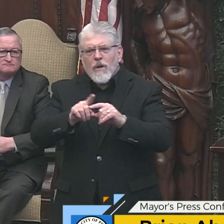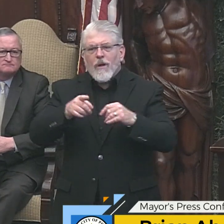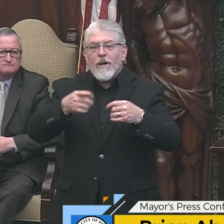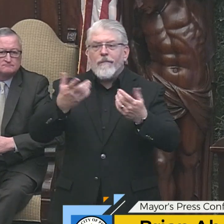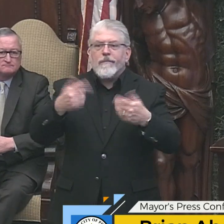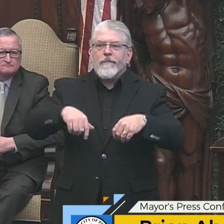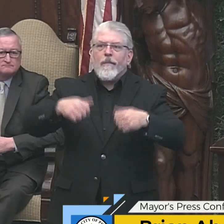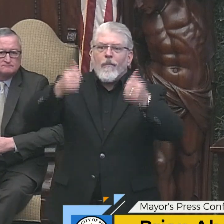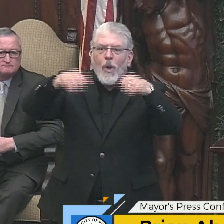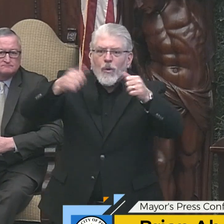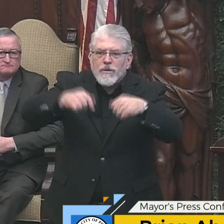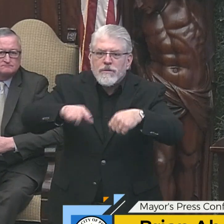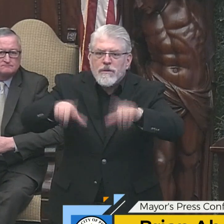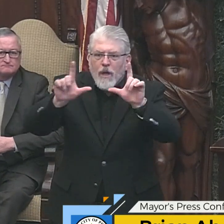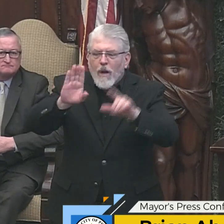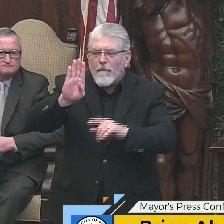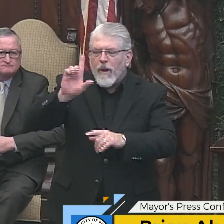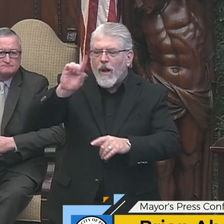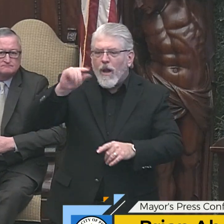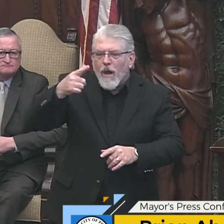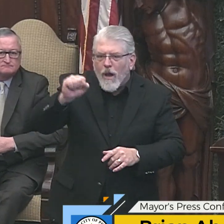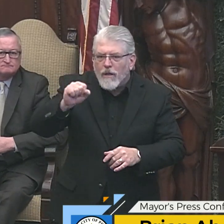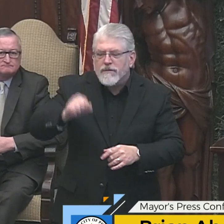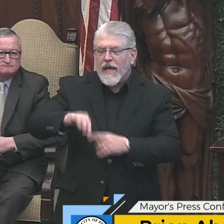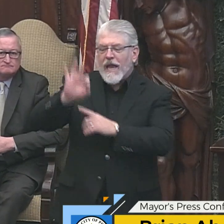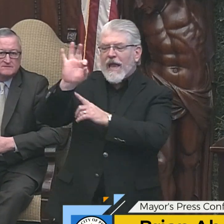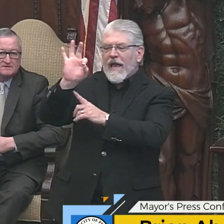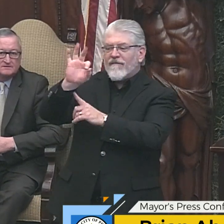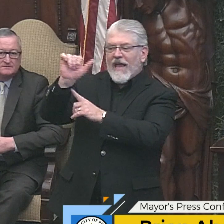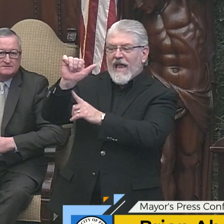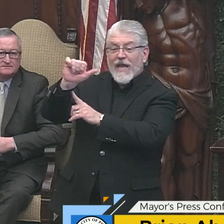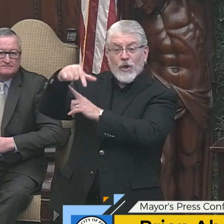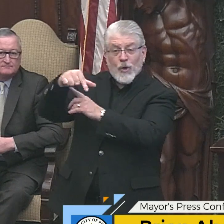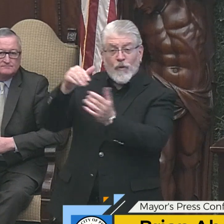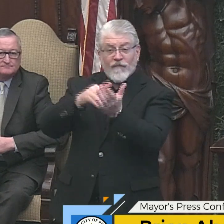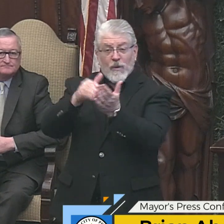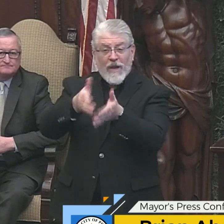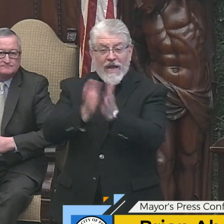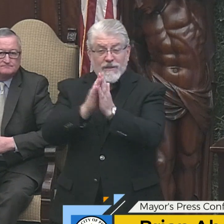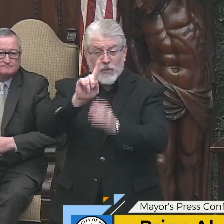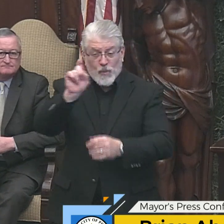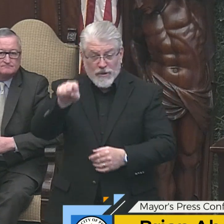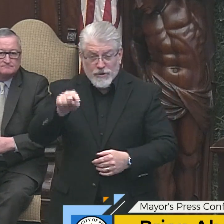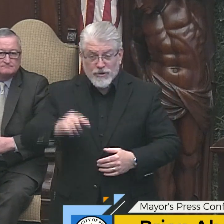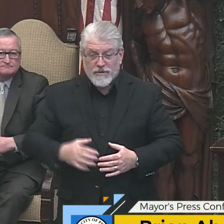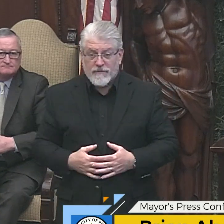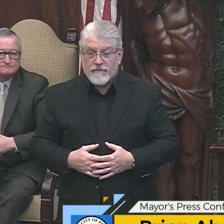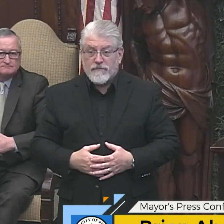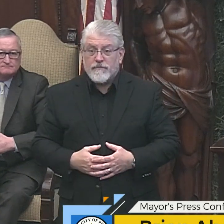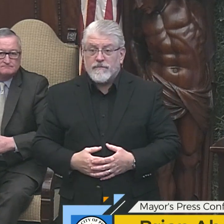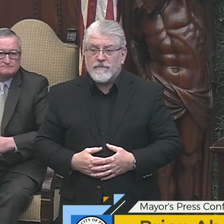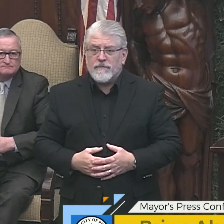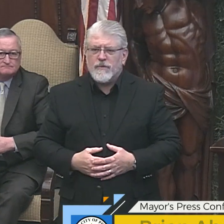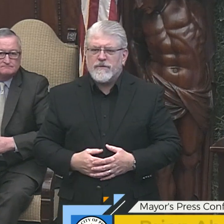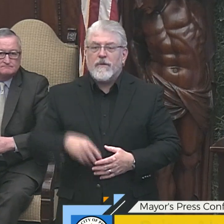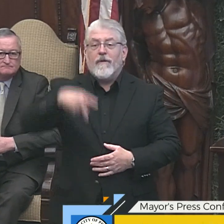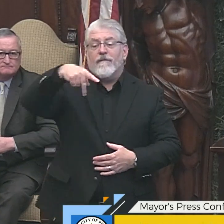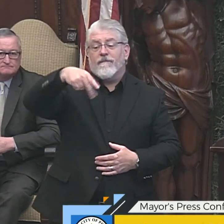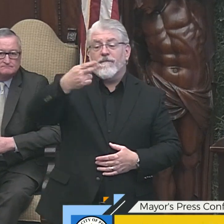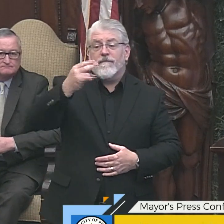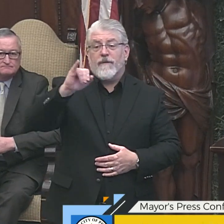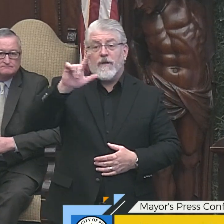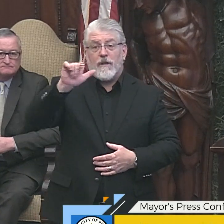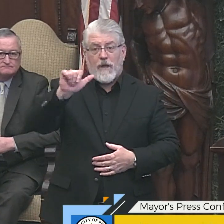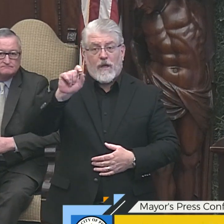website that further clarifies the delineation between essential and non-essential services. And we ask for folks to be patient as that goes